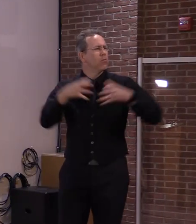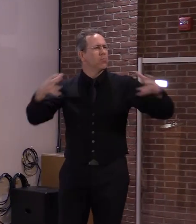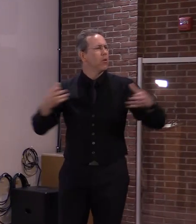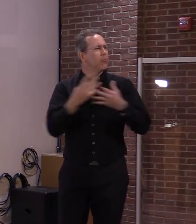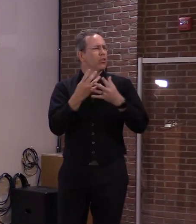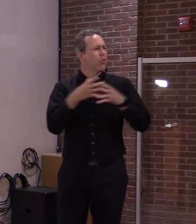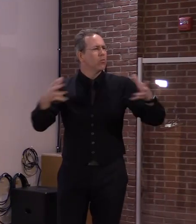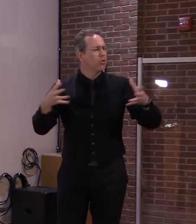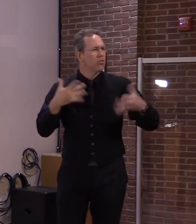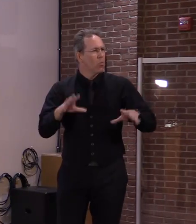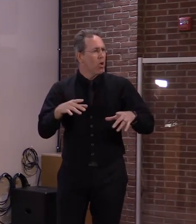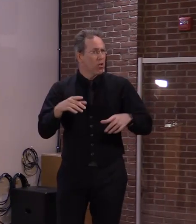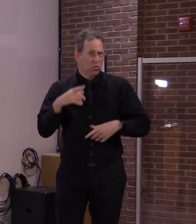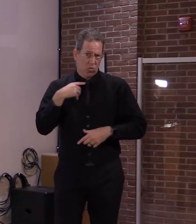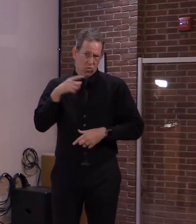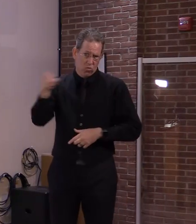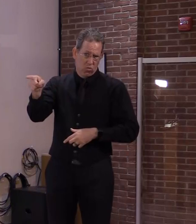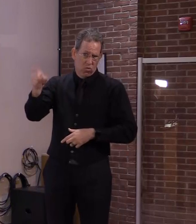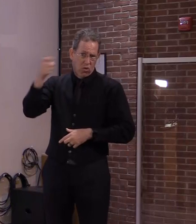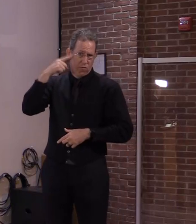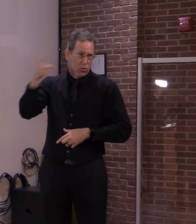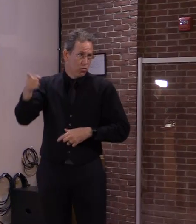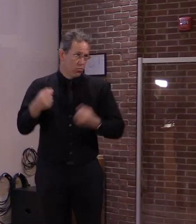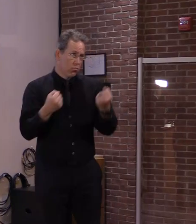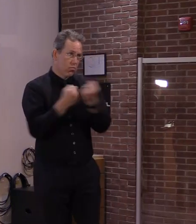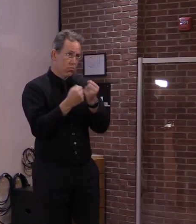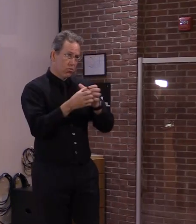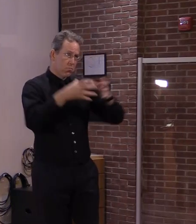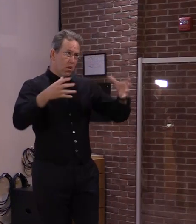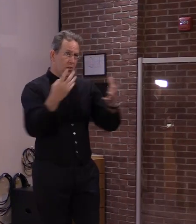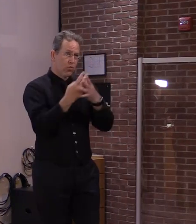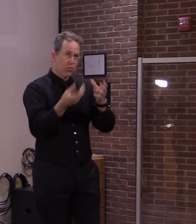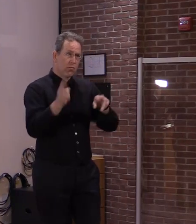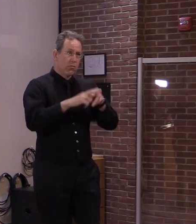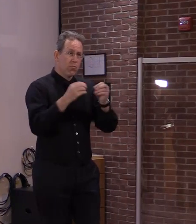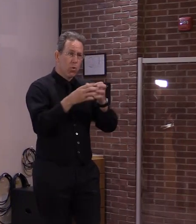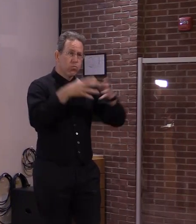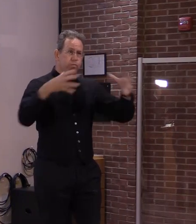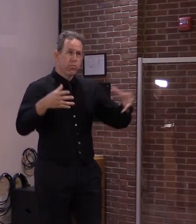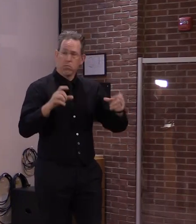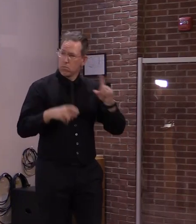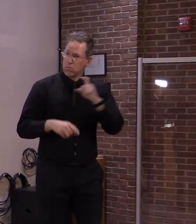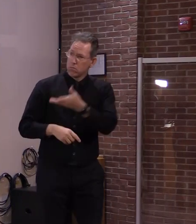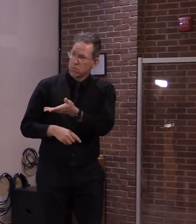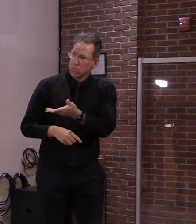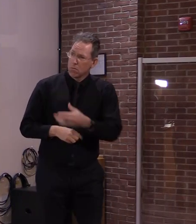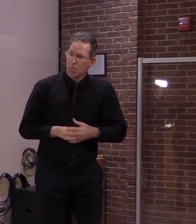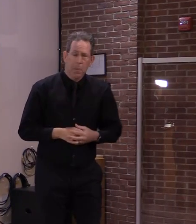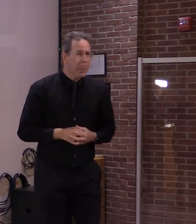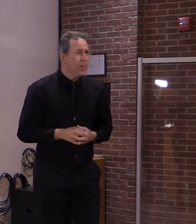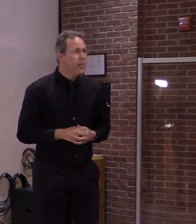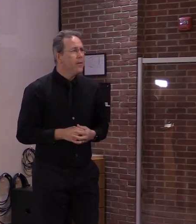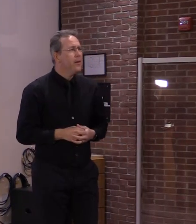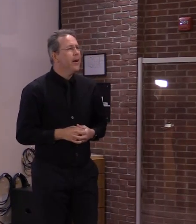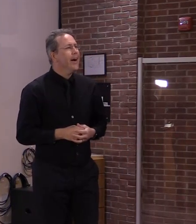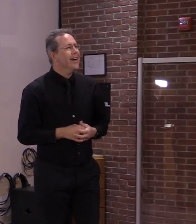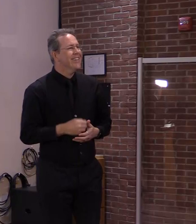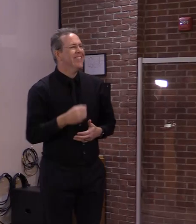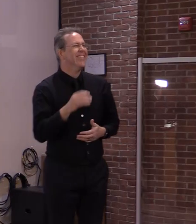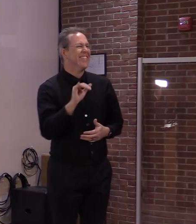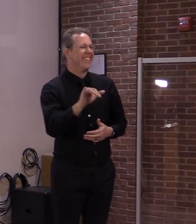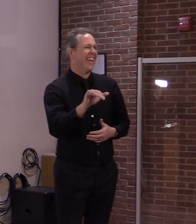prison system. Well, first of all, from my perspective, something we've talked about for a number of years now,